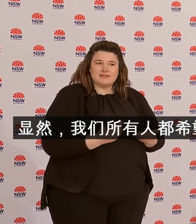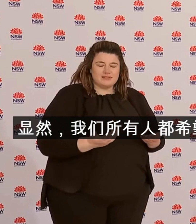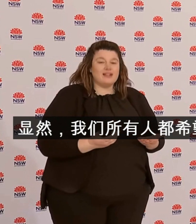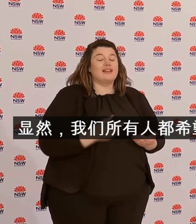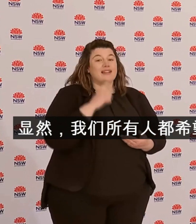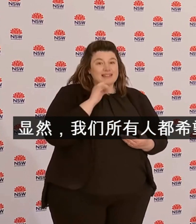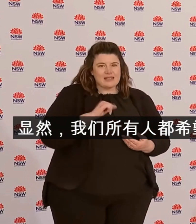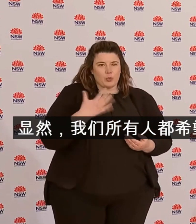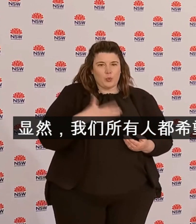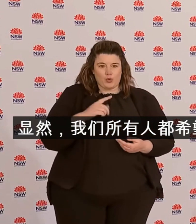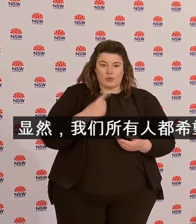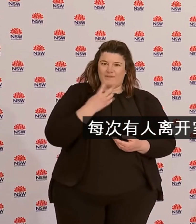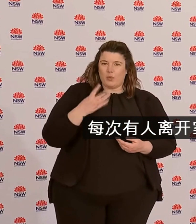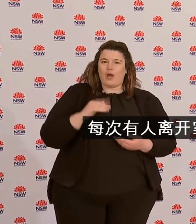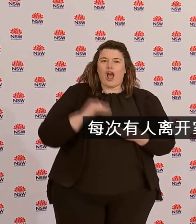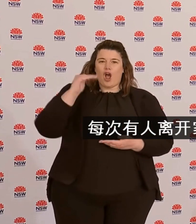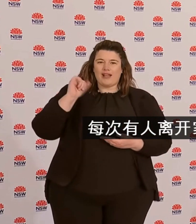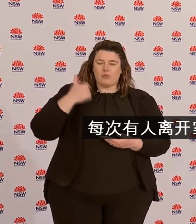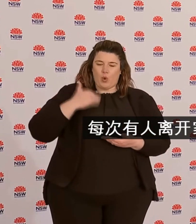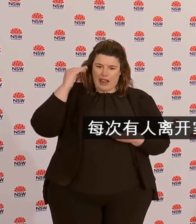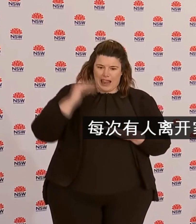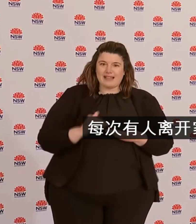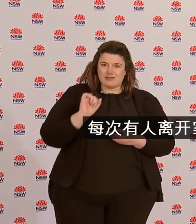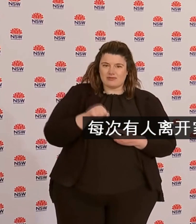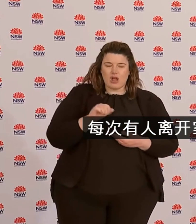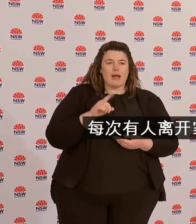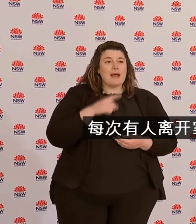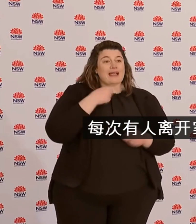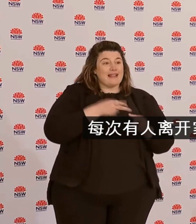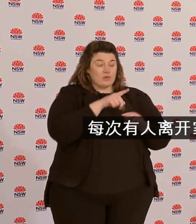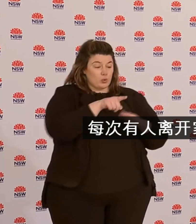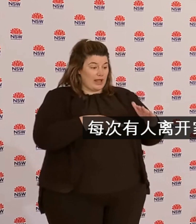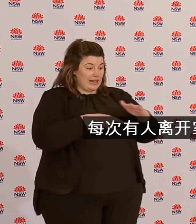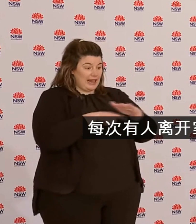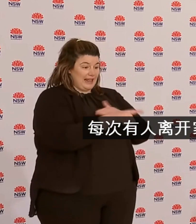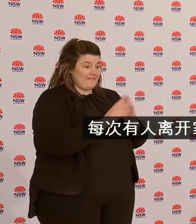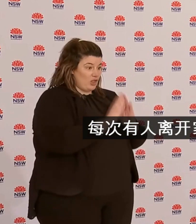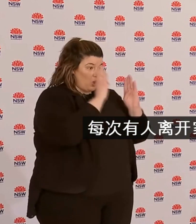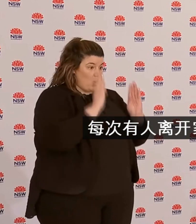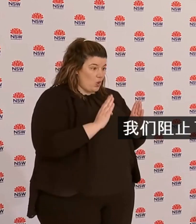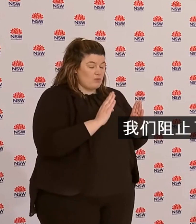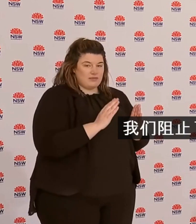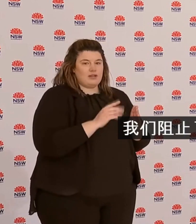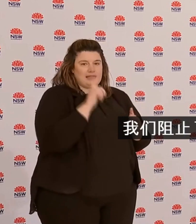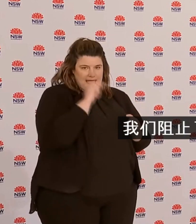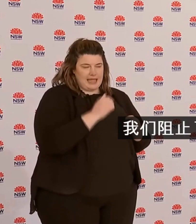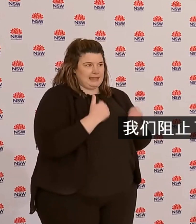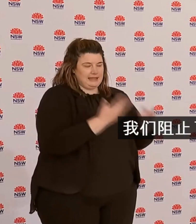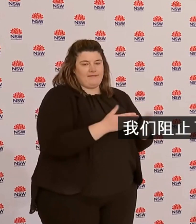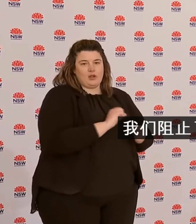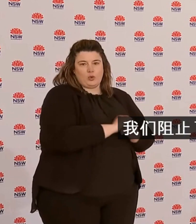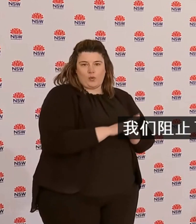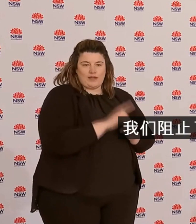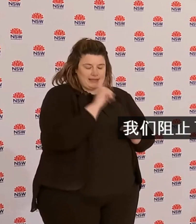case numbers, but please know that every time someone leaves the home, that is a threat of spreading the virus. The fact that we